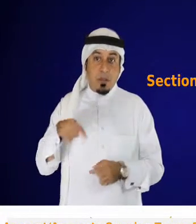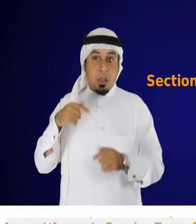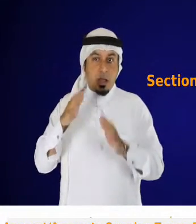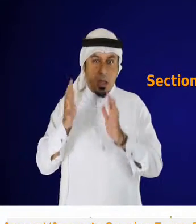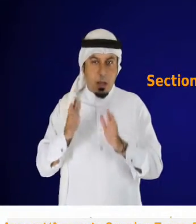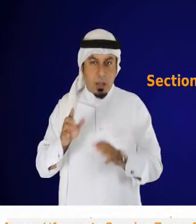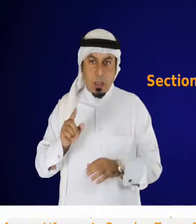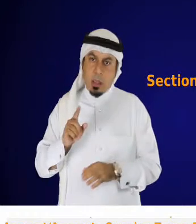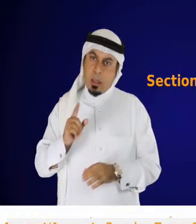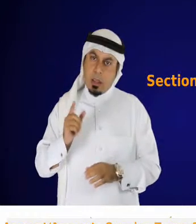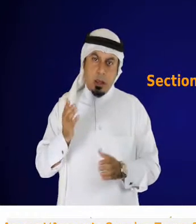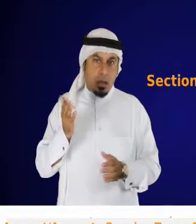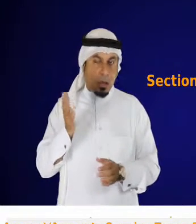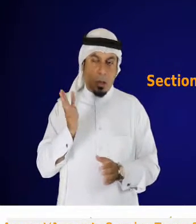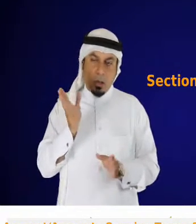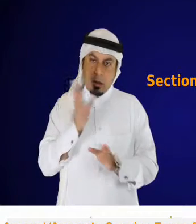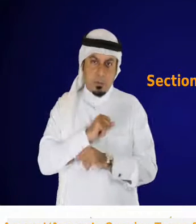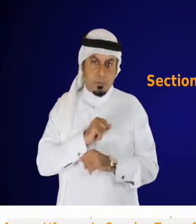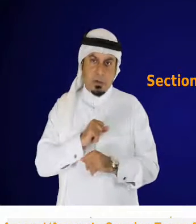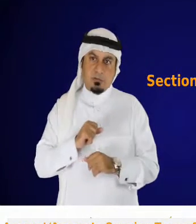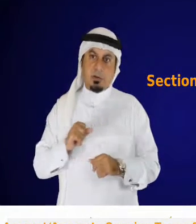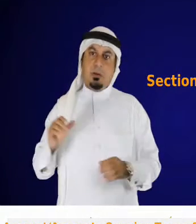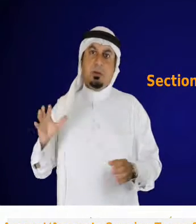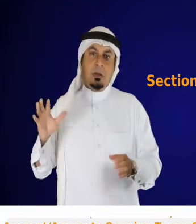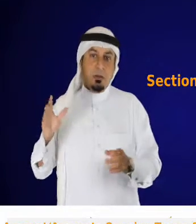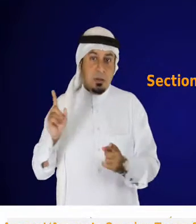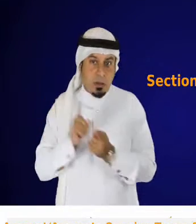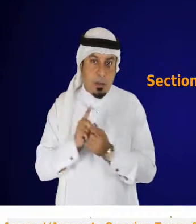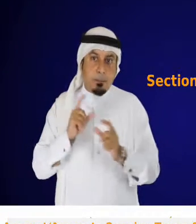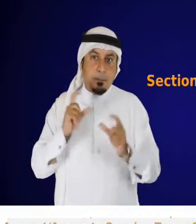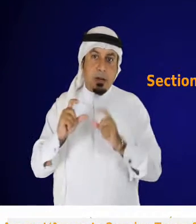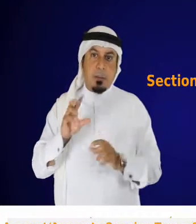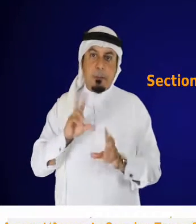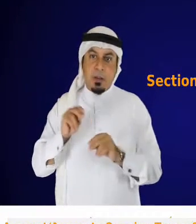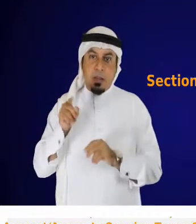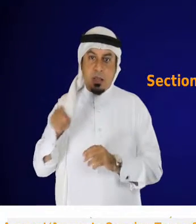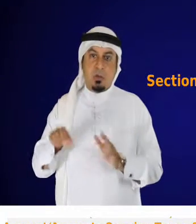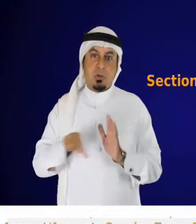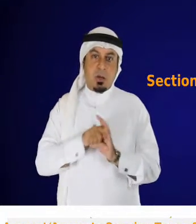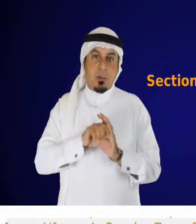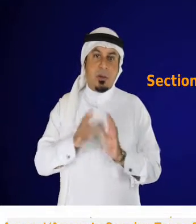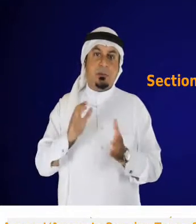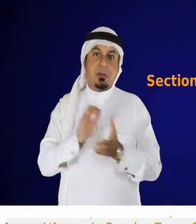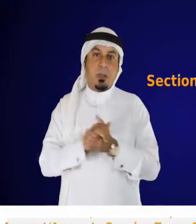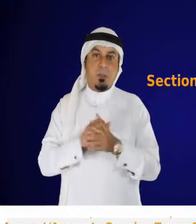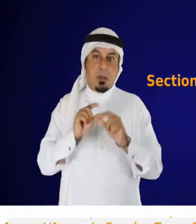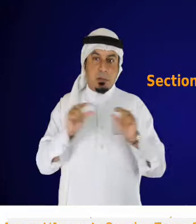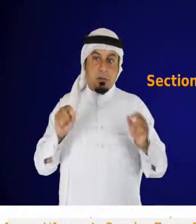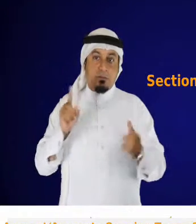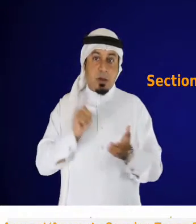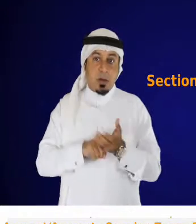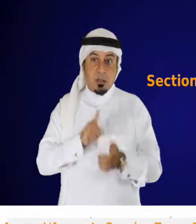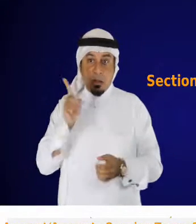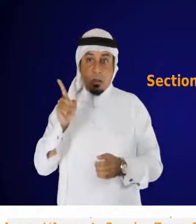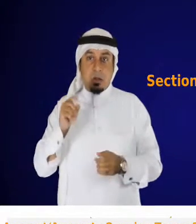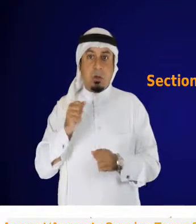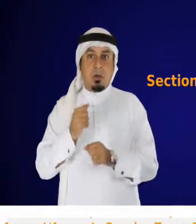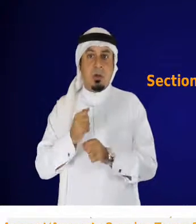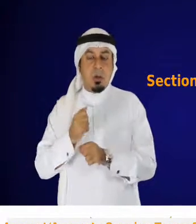Eight, the account holder understands that any funds received by the bank on his behalf are to be credited to the relevant